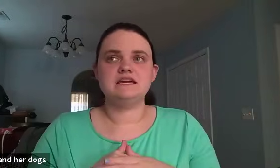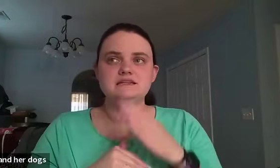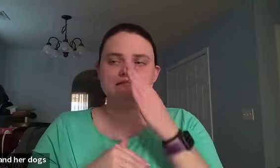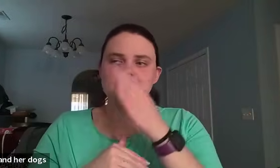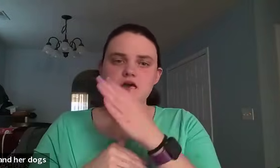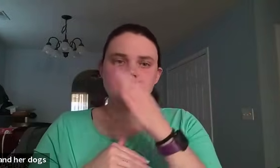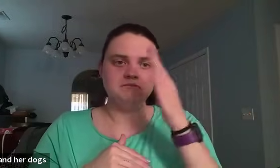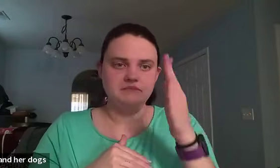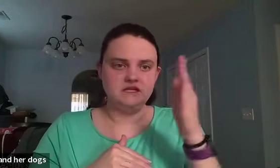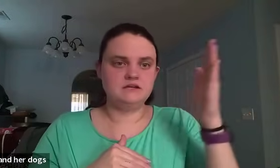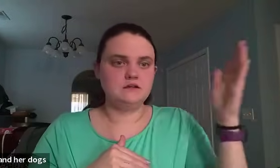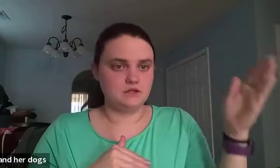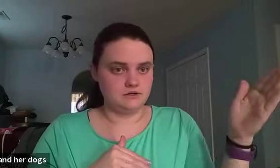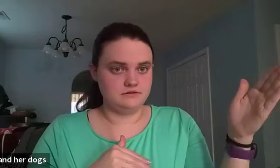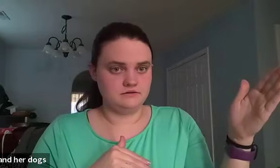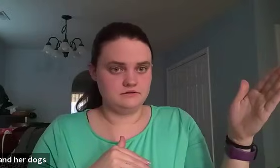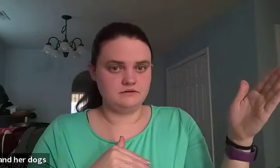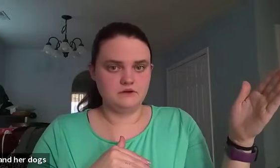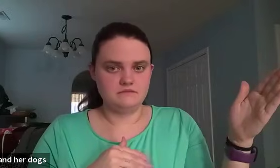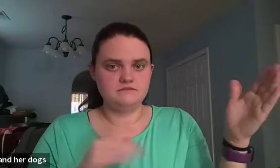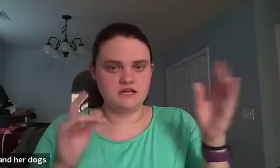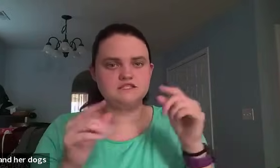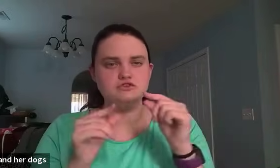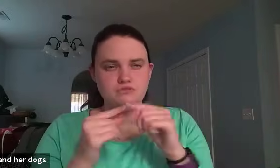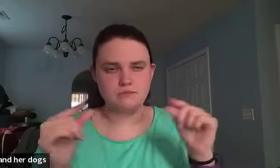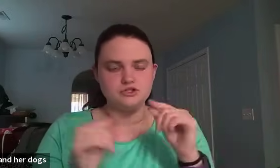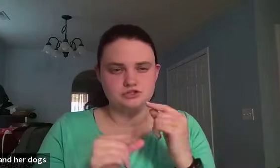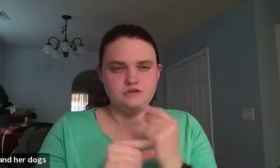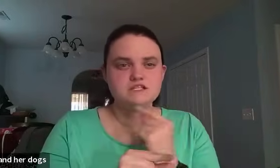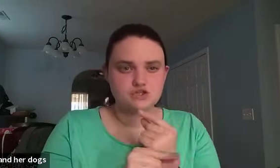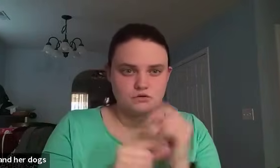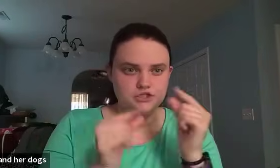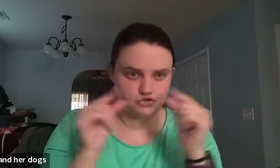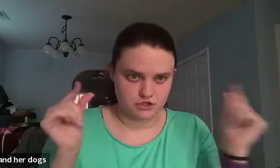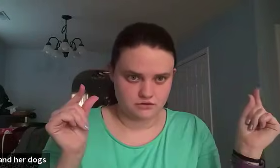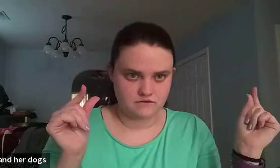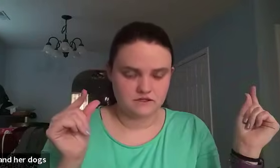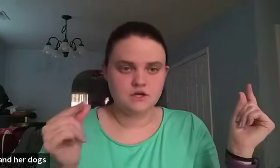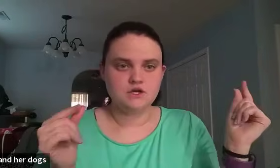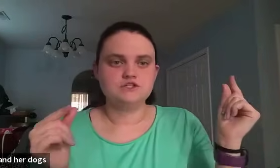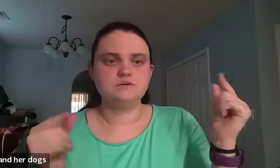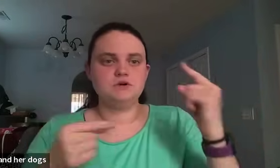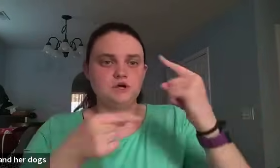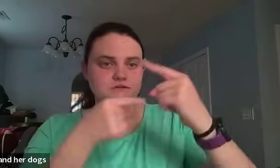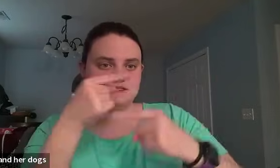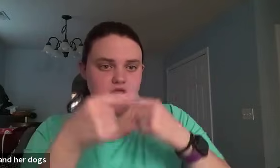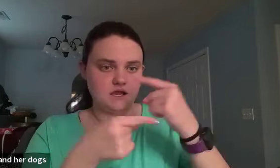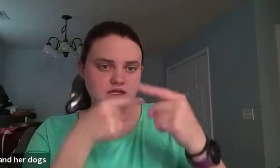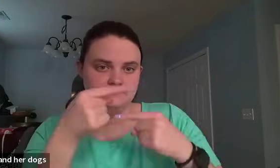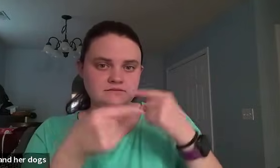say sign me learn. Okay, that's the grammar structure. That is the correct structure of it. So you will go sign